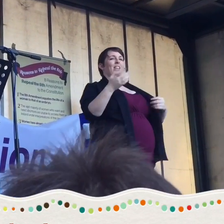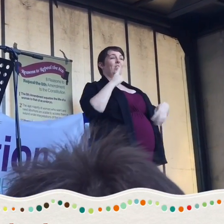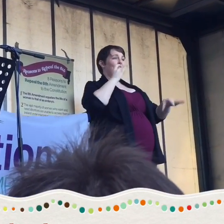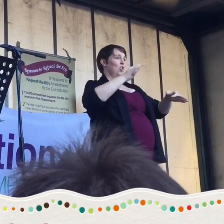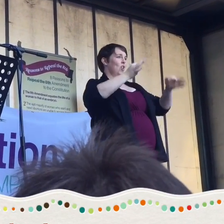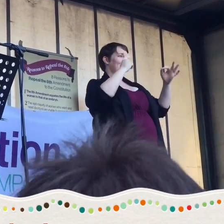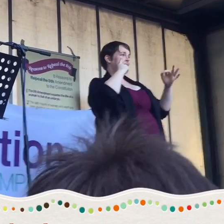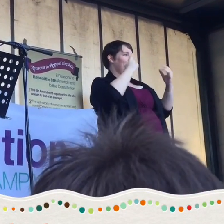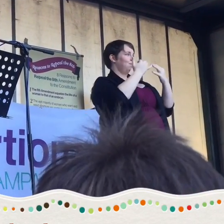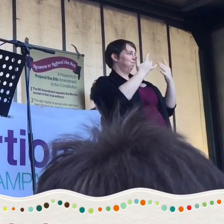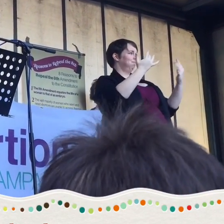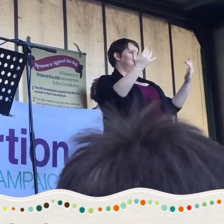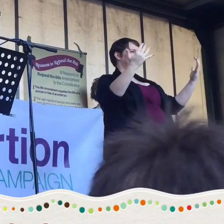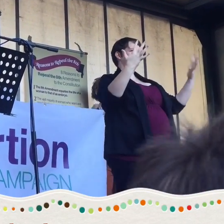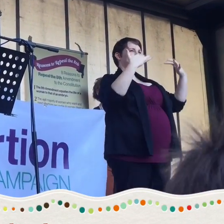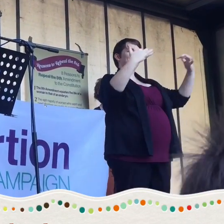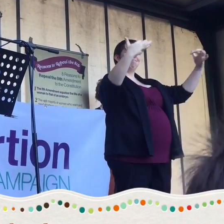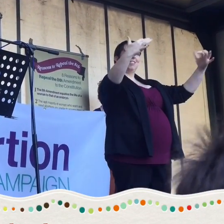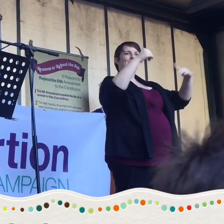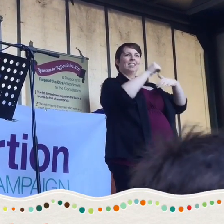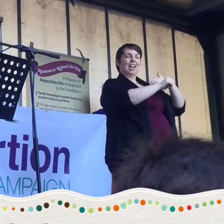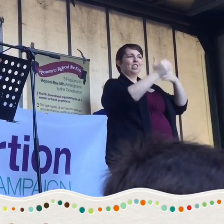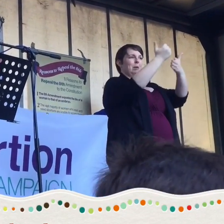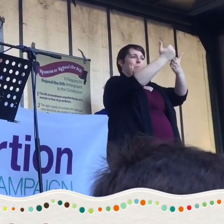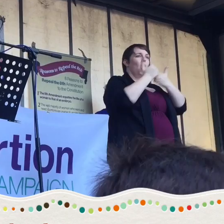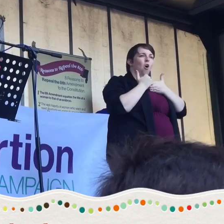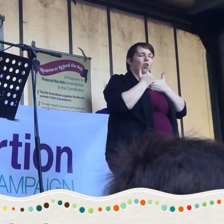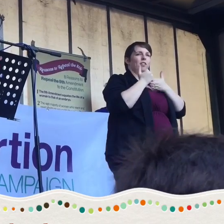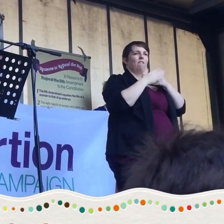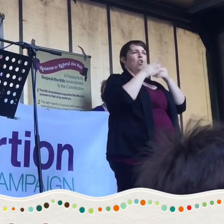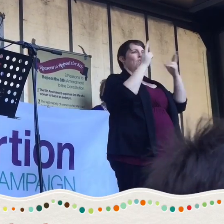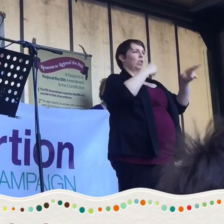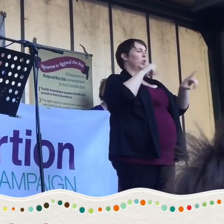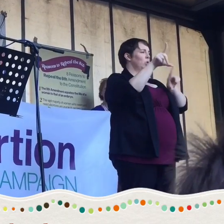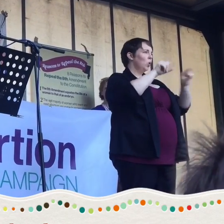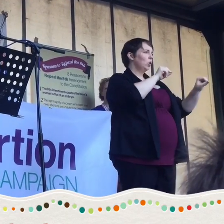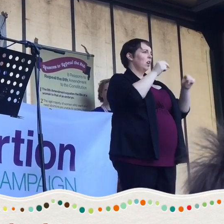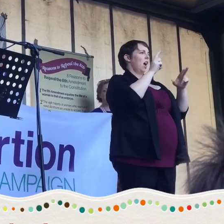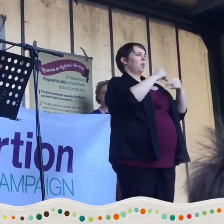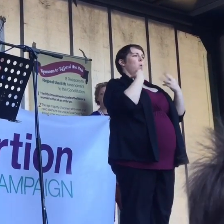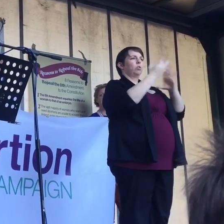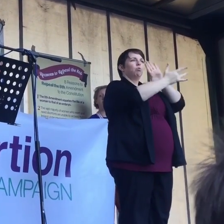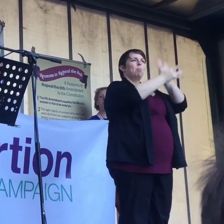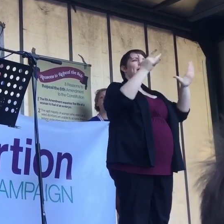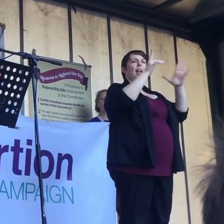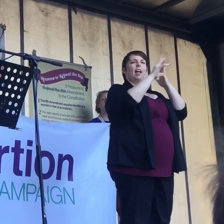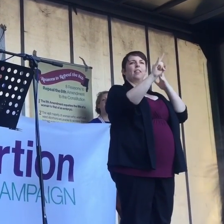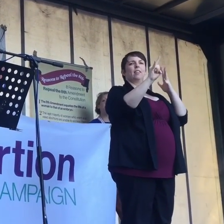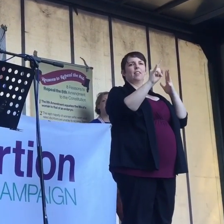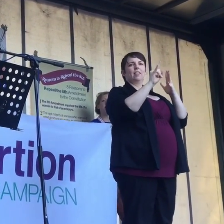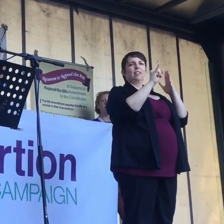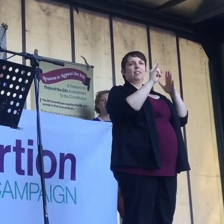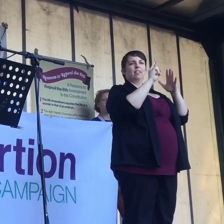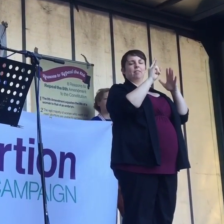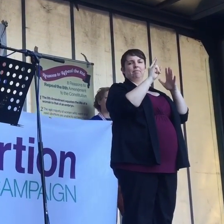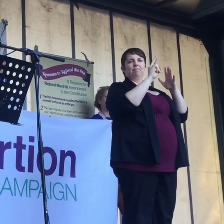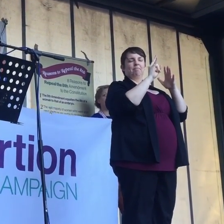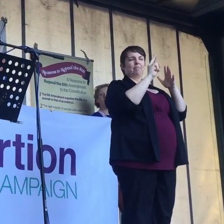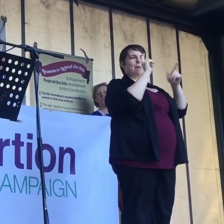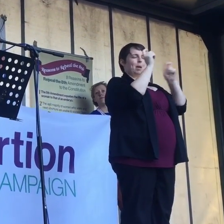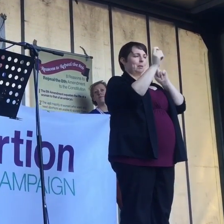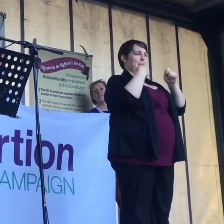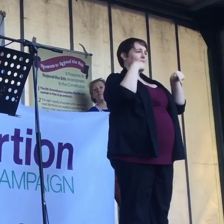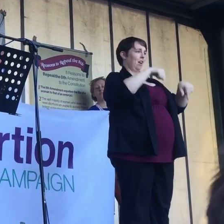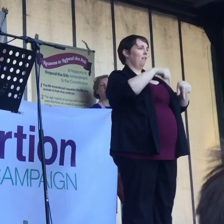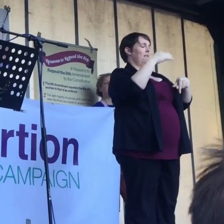So it's great to see so many of you out here today marching with us for the right to choose and to repeal the 8th Amendment. I'm here from the Association for the